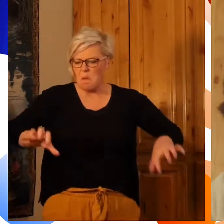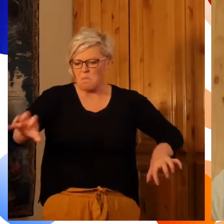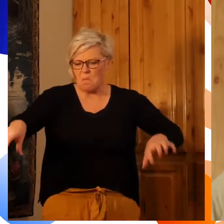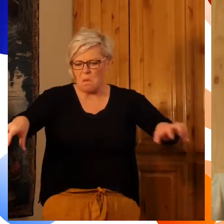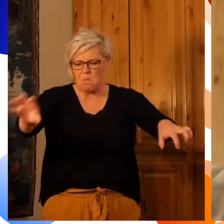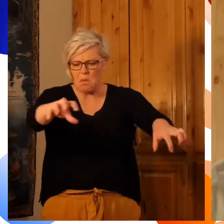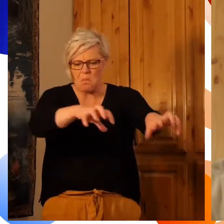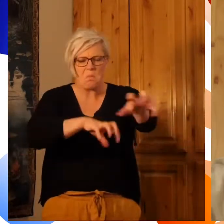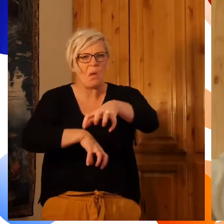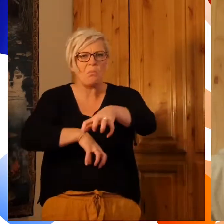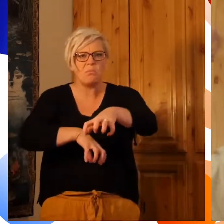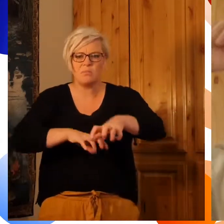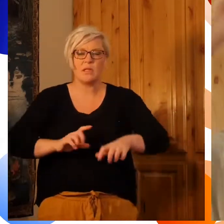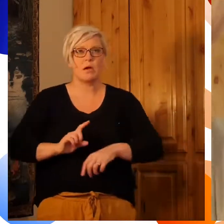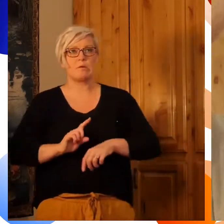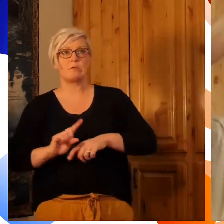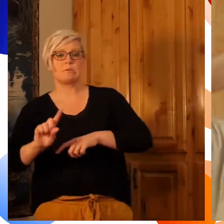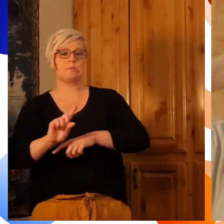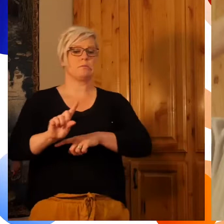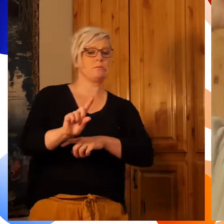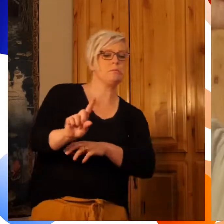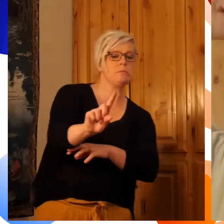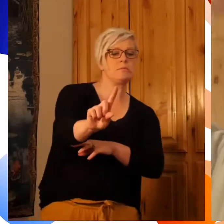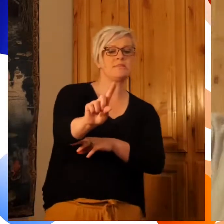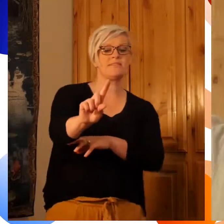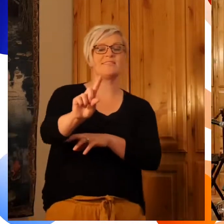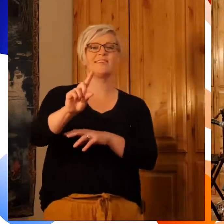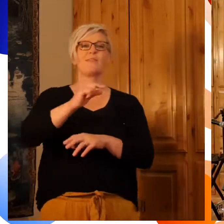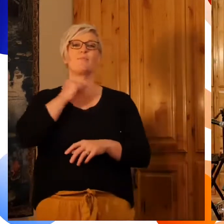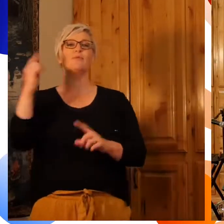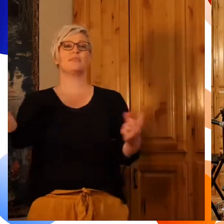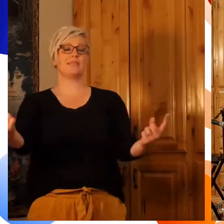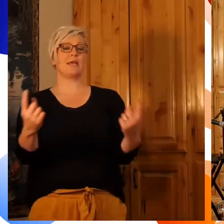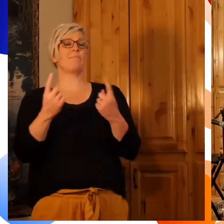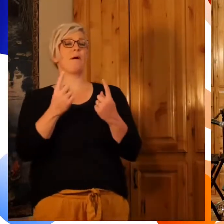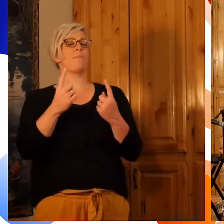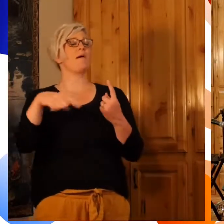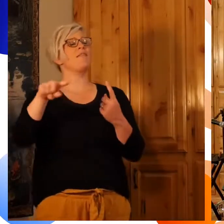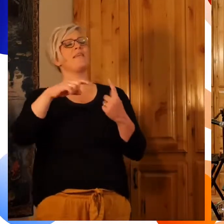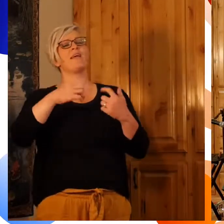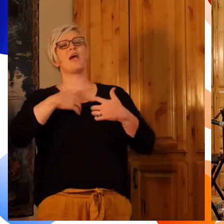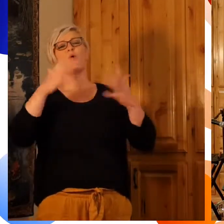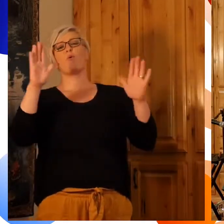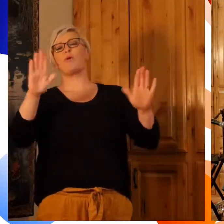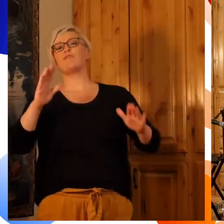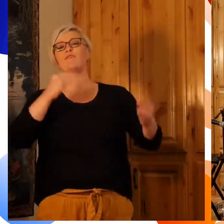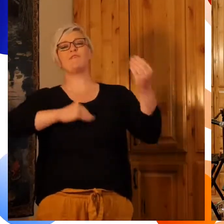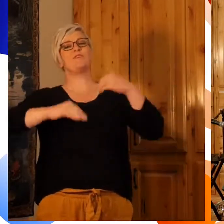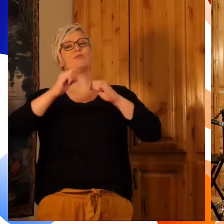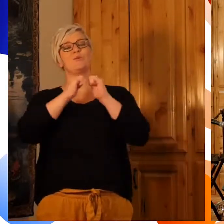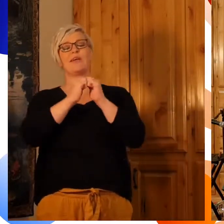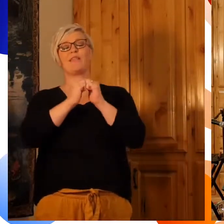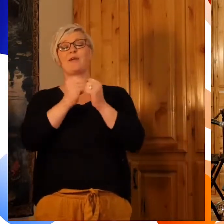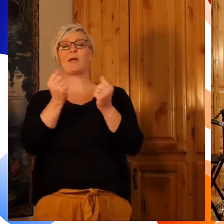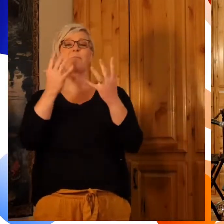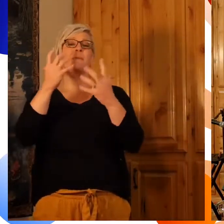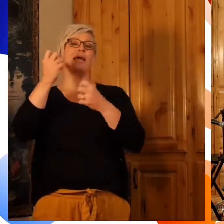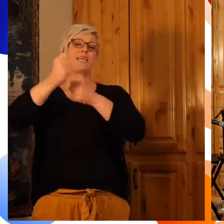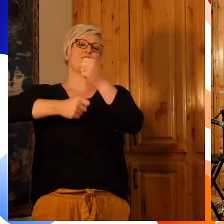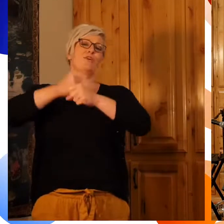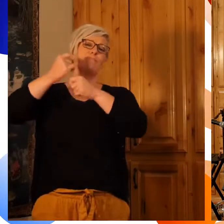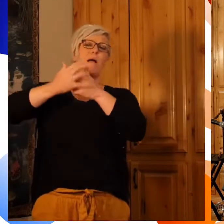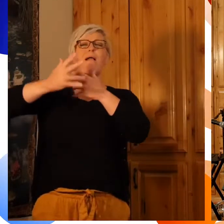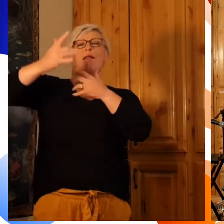had a splendid feast together, one that they remembered for generations, a great and wonderful wedding feast. For the town criers went